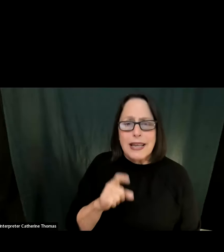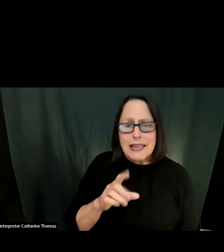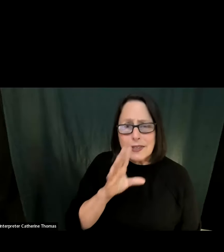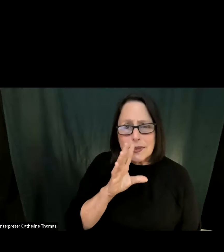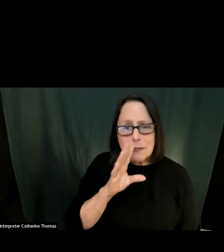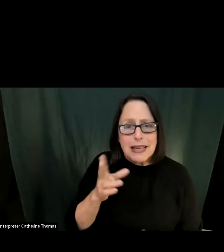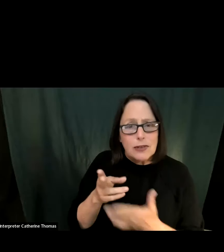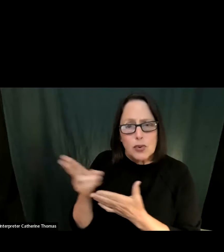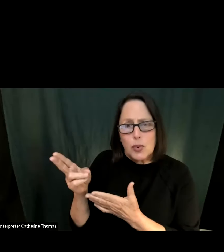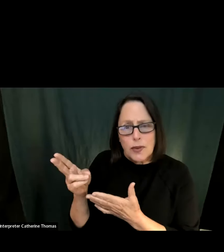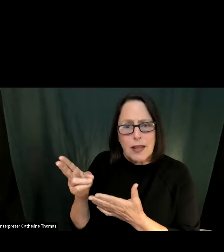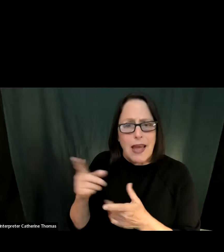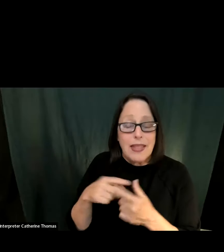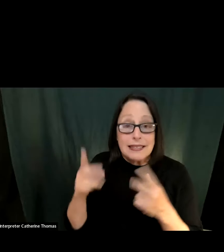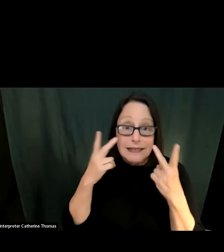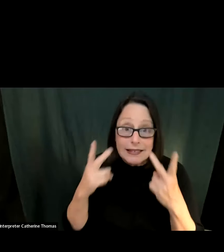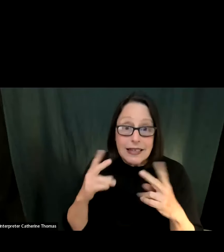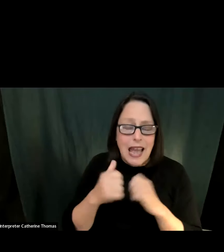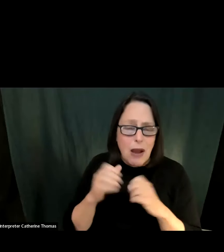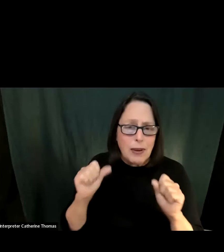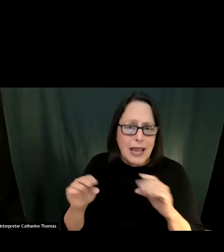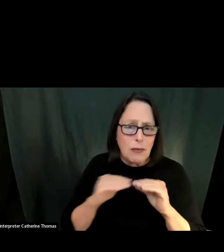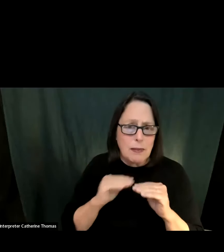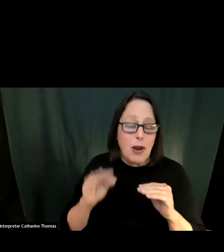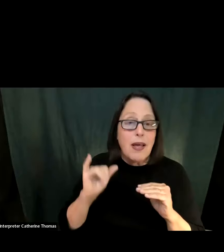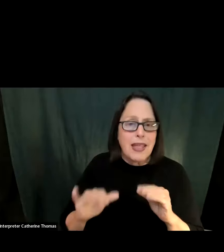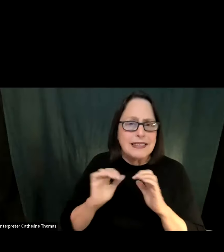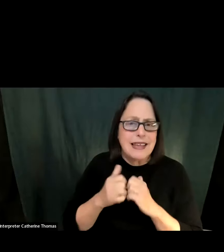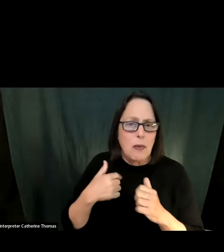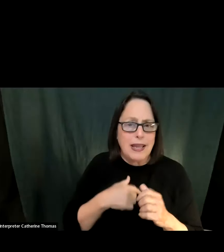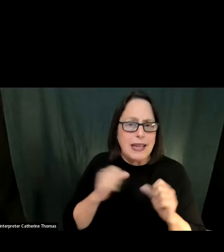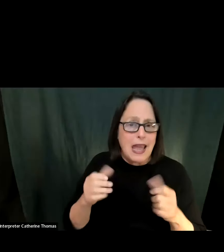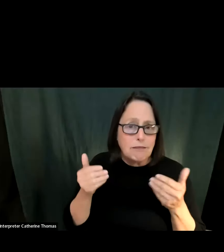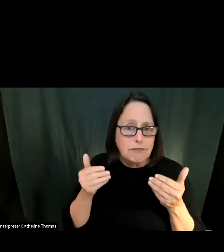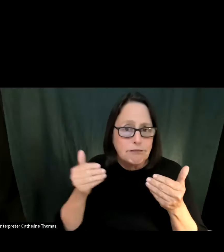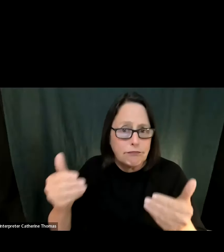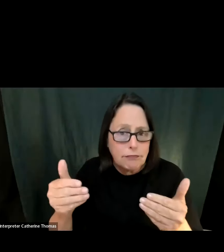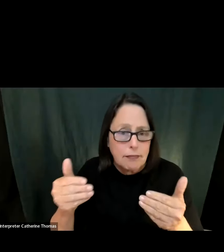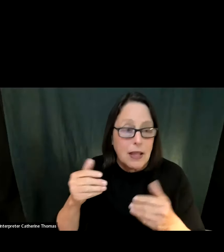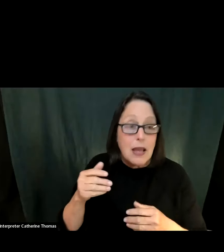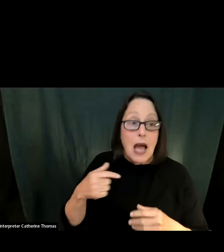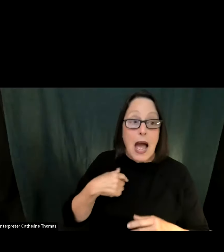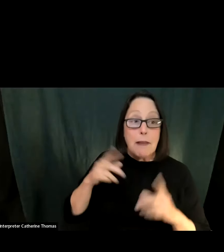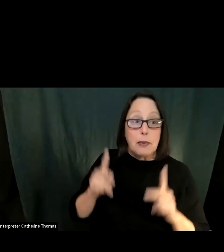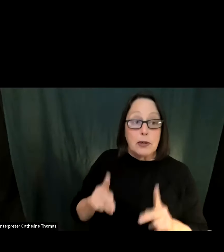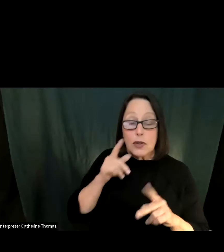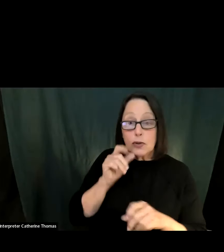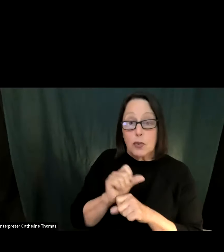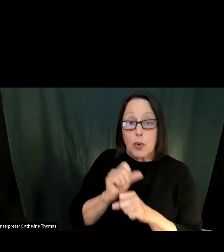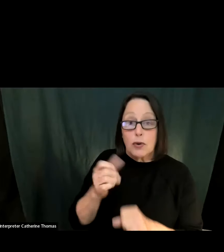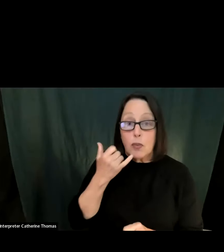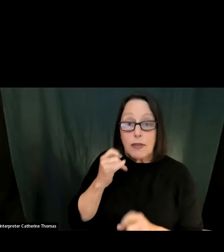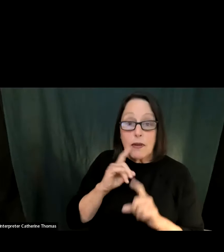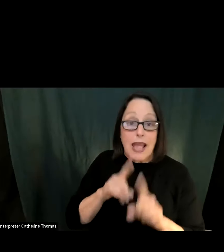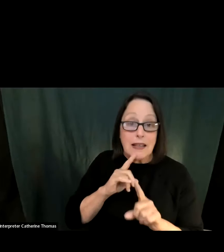repair. That's how we can move forward. I do want to say one thing. As a person who's worked on the crisis line for 25 years, I've been